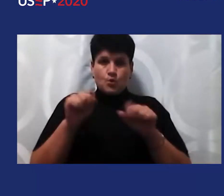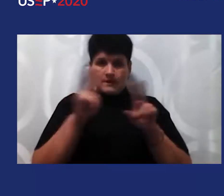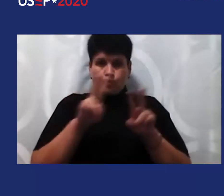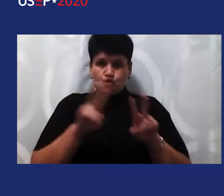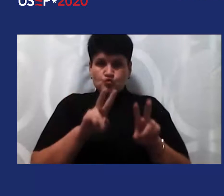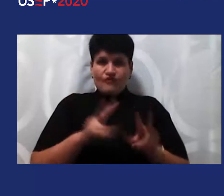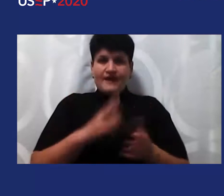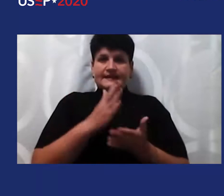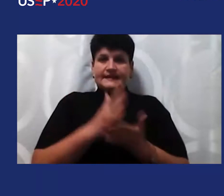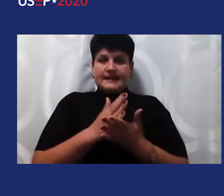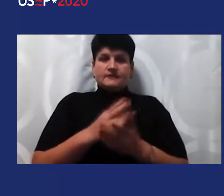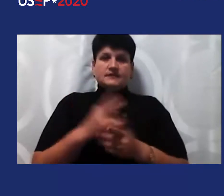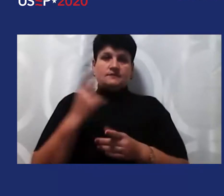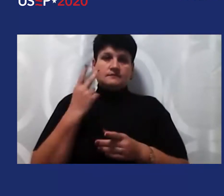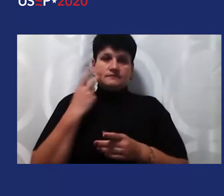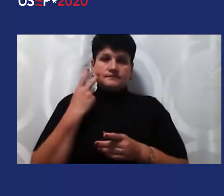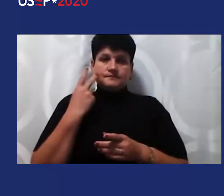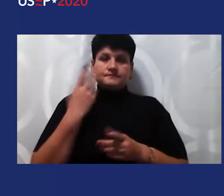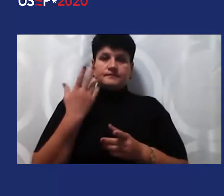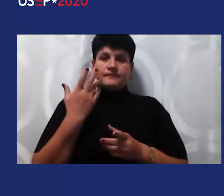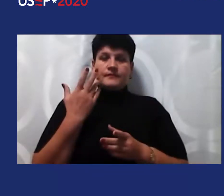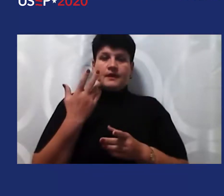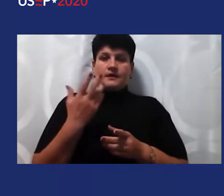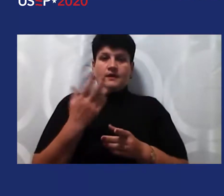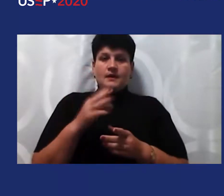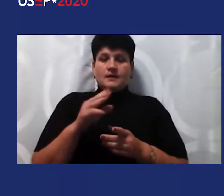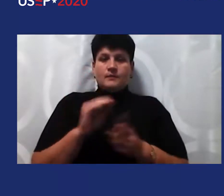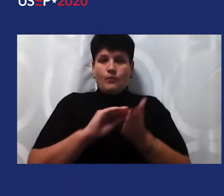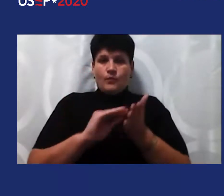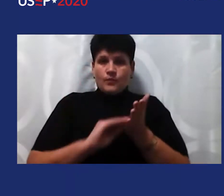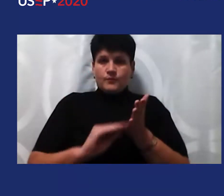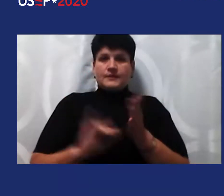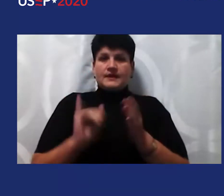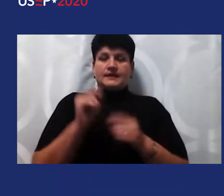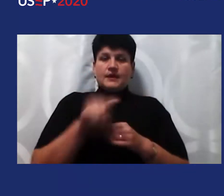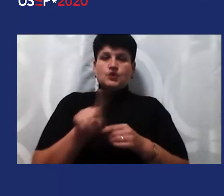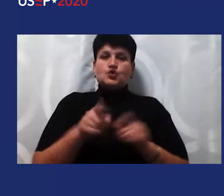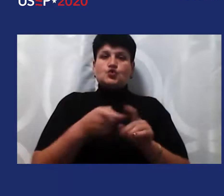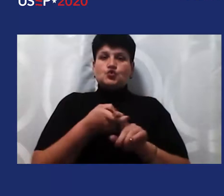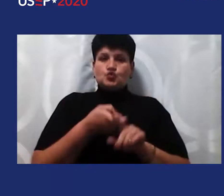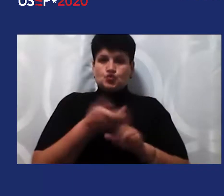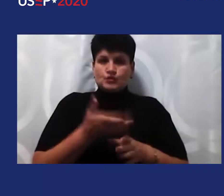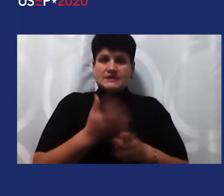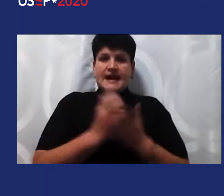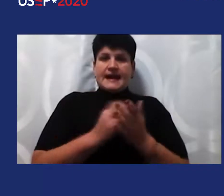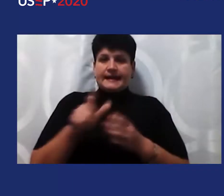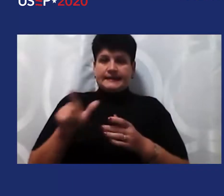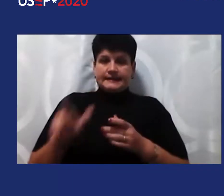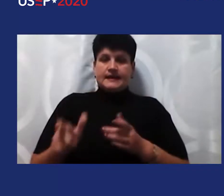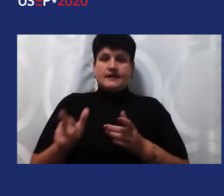we could see that a few of them have a